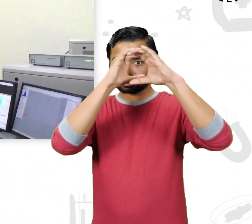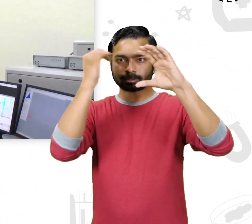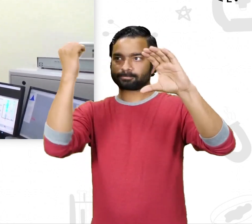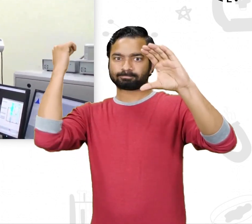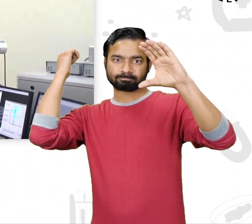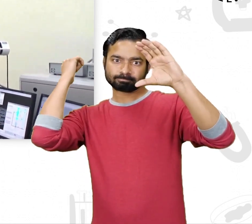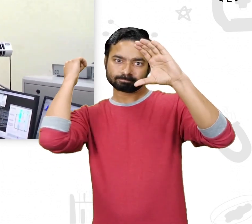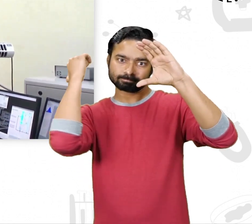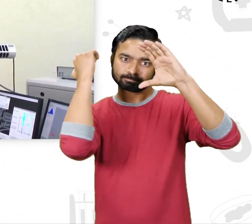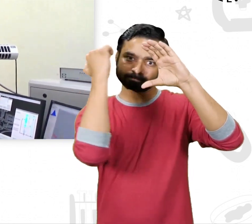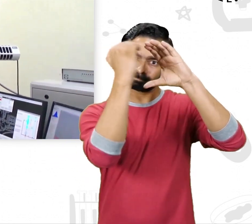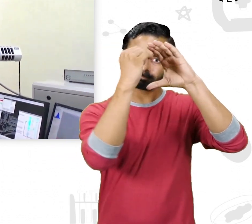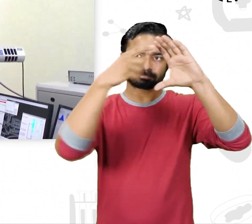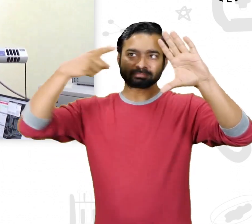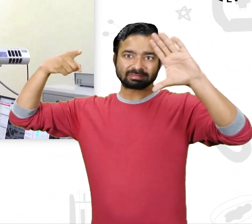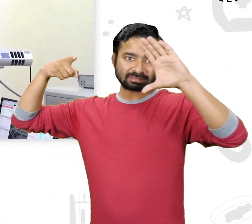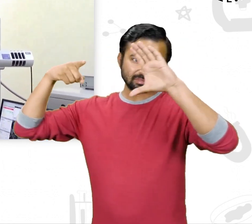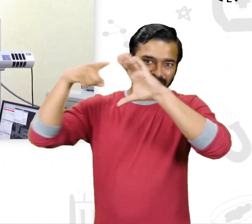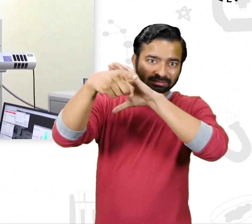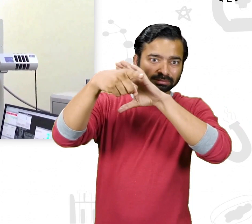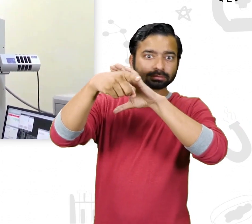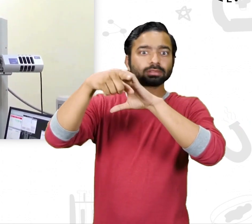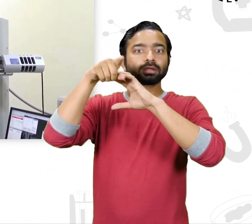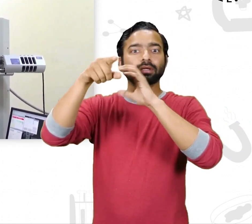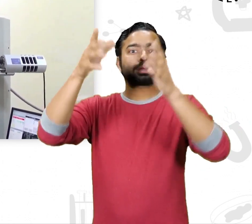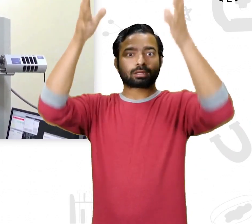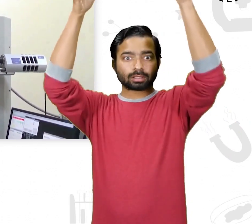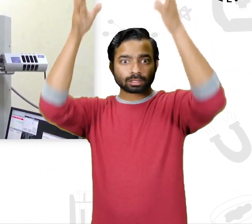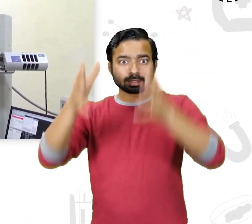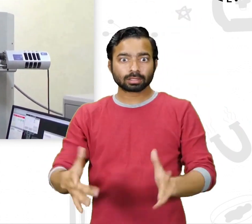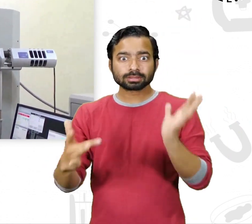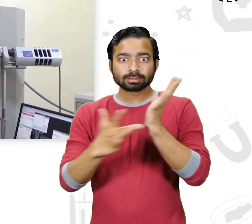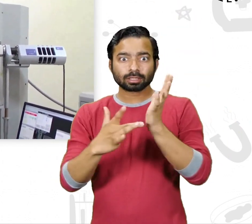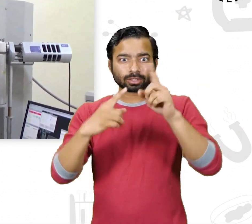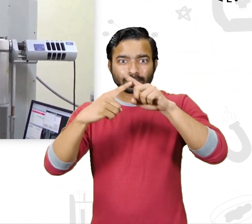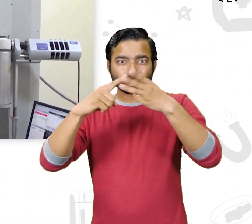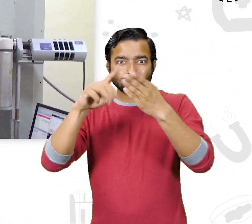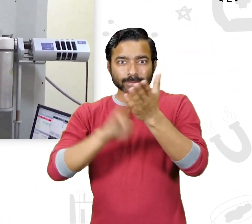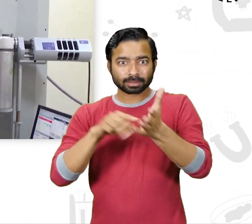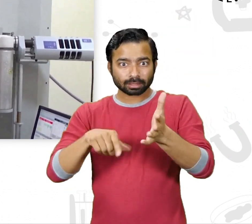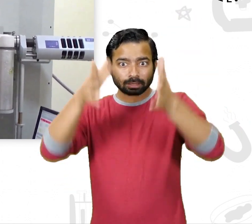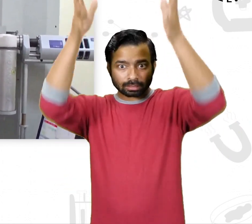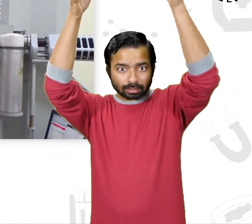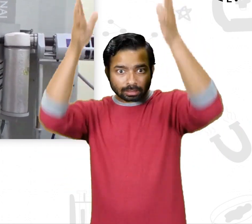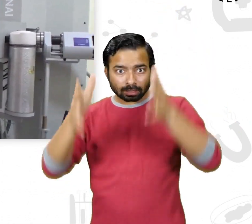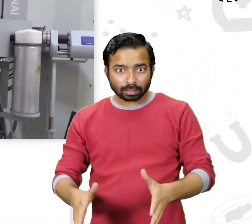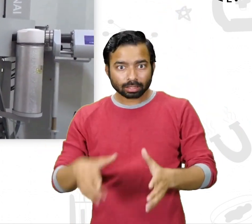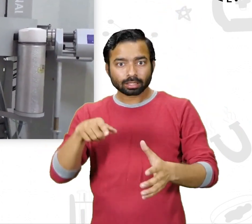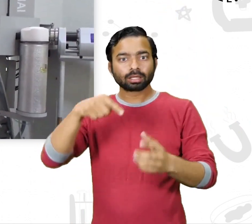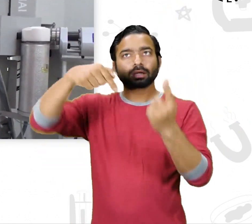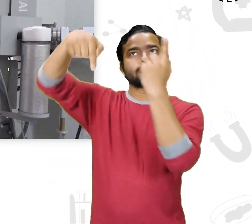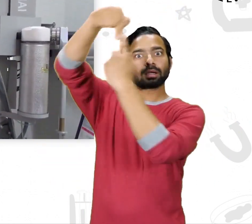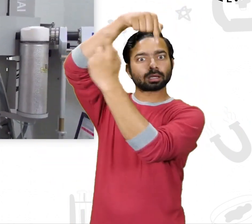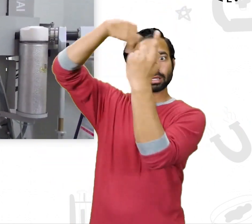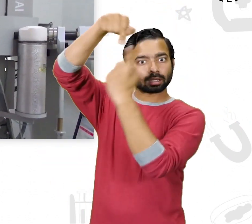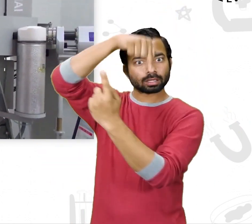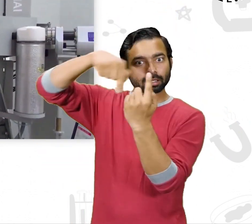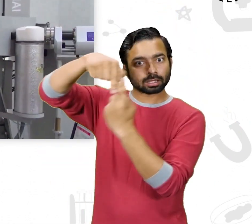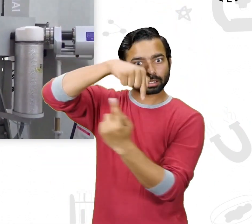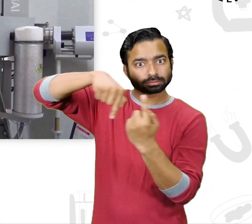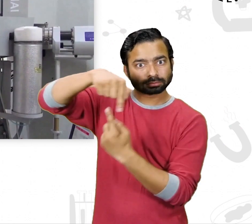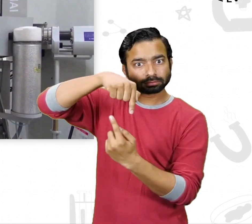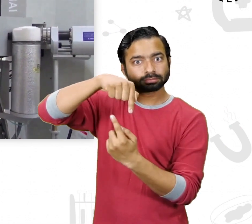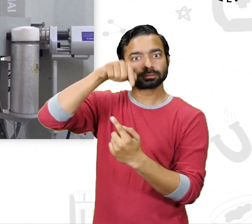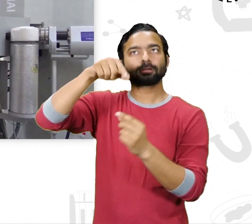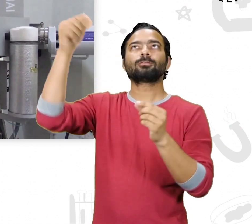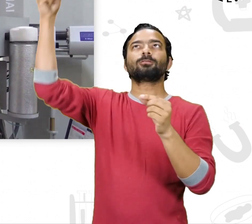fits into the clamp of the sample injector. And this sample injector goes inside the goniometer and it